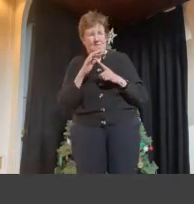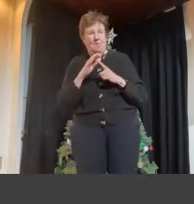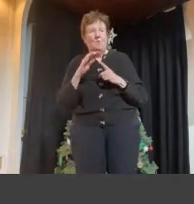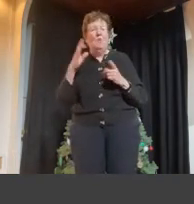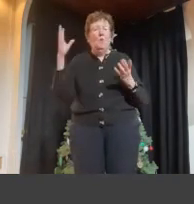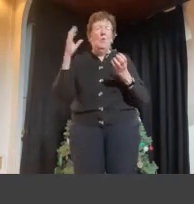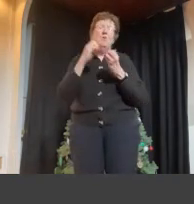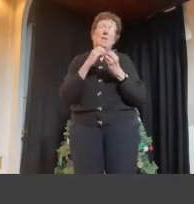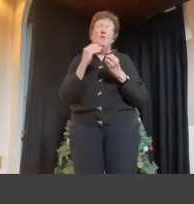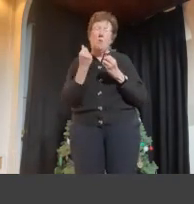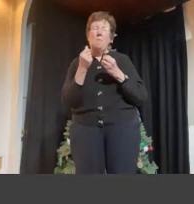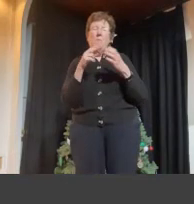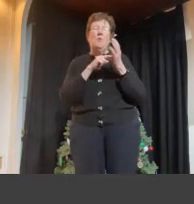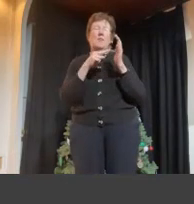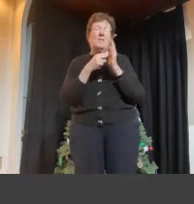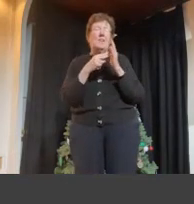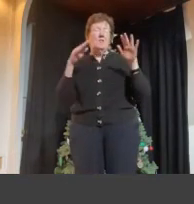8.